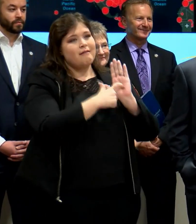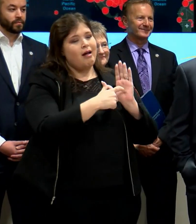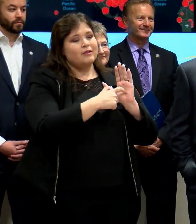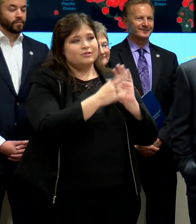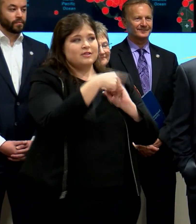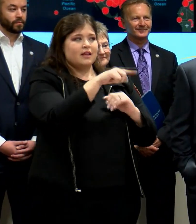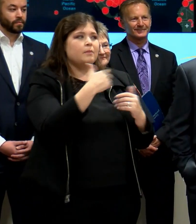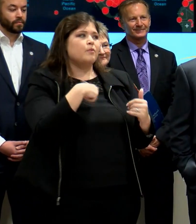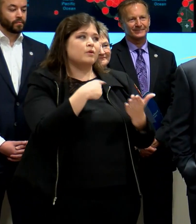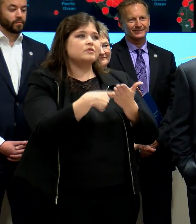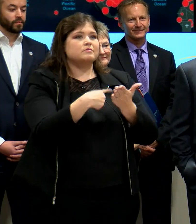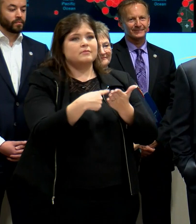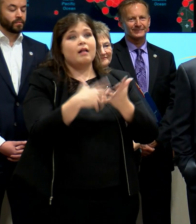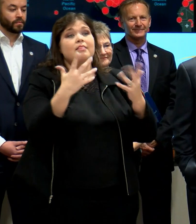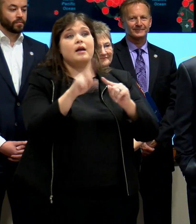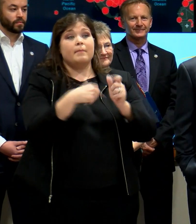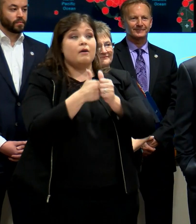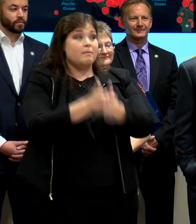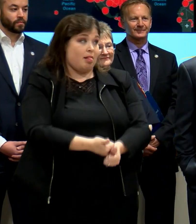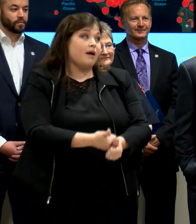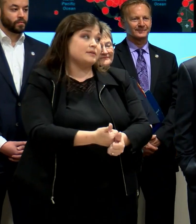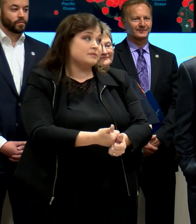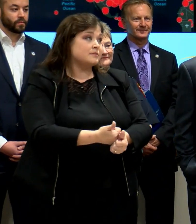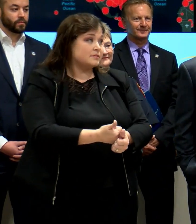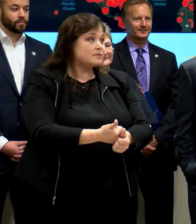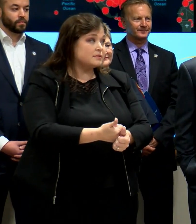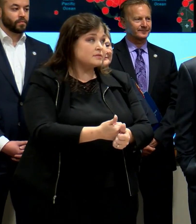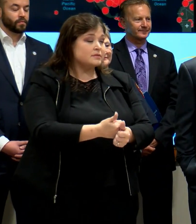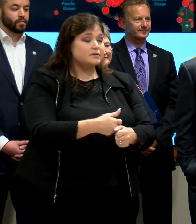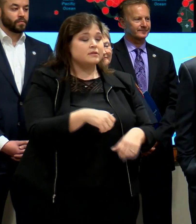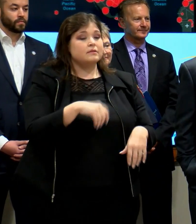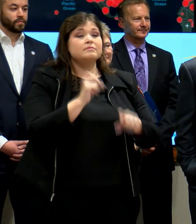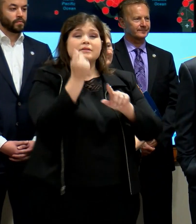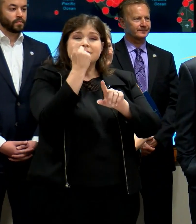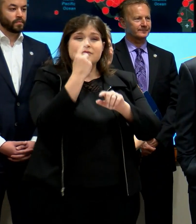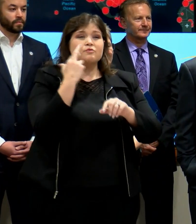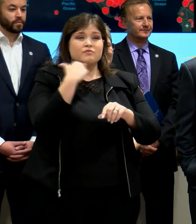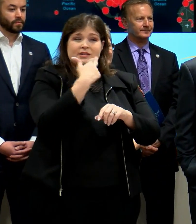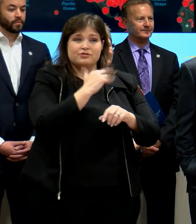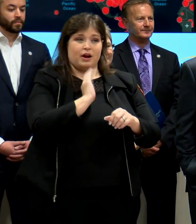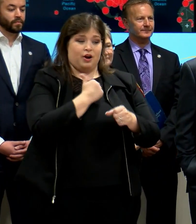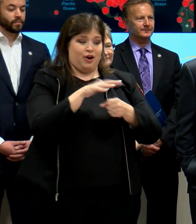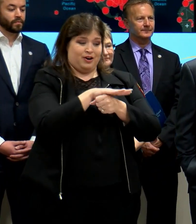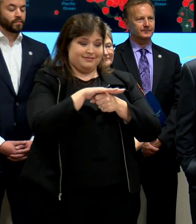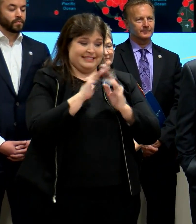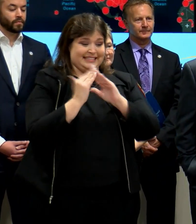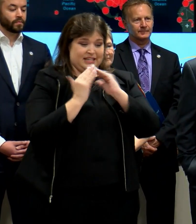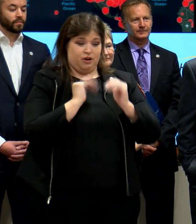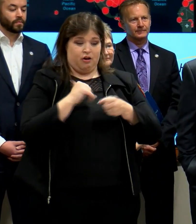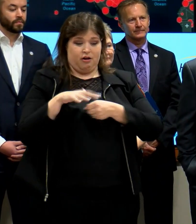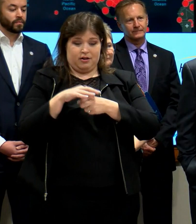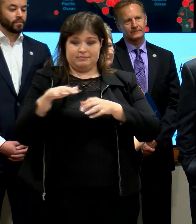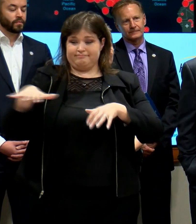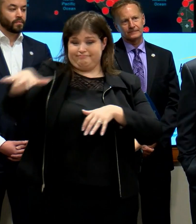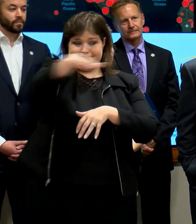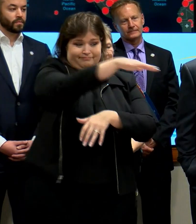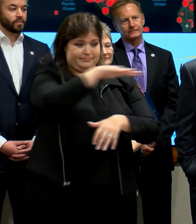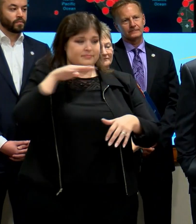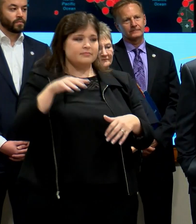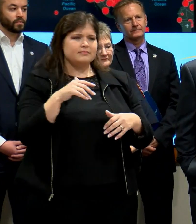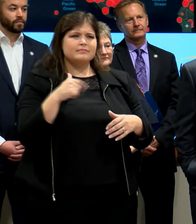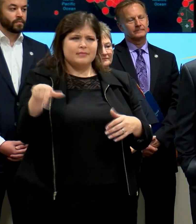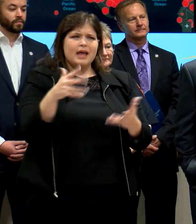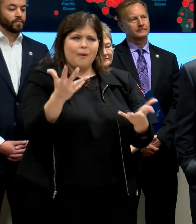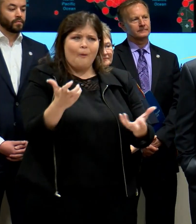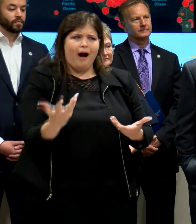we're talking a lot about compliance. But let me say to you, the restaurants in our city, in our region, in the county, they want to be